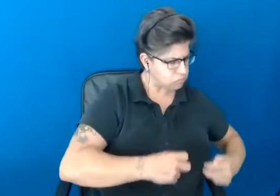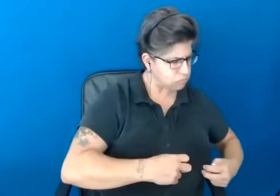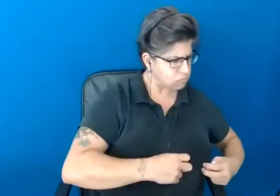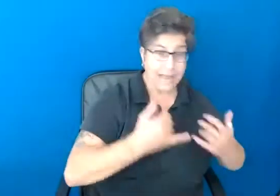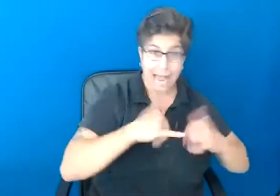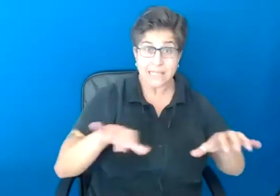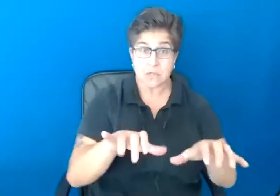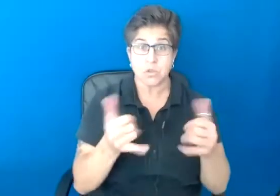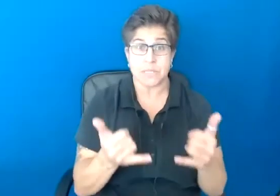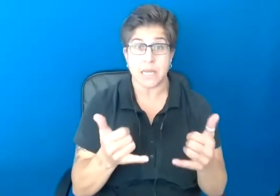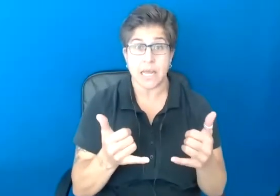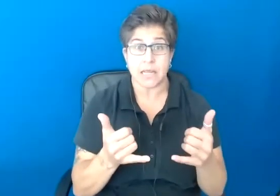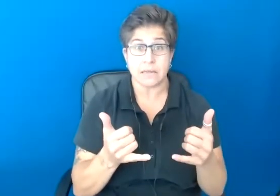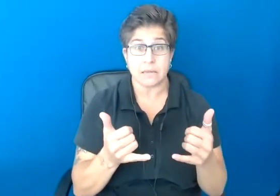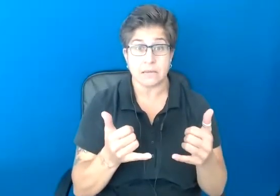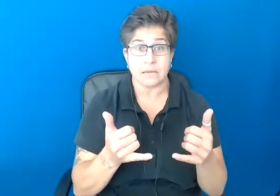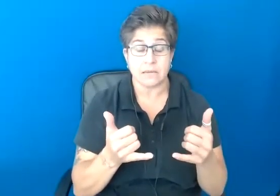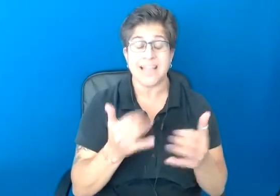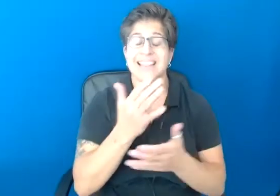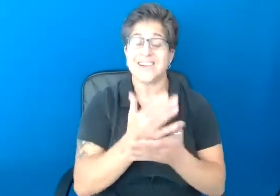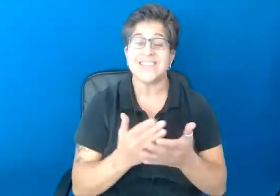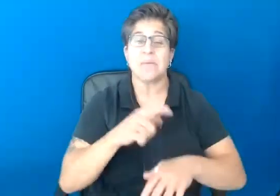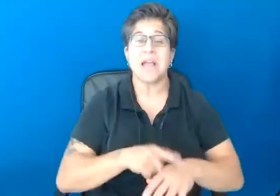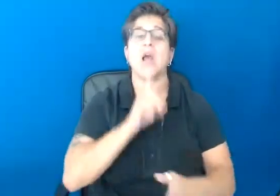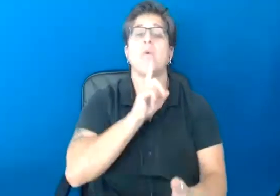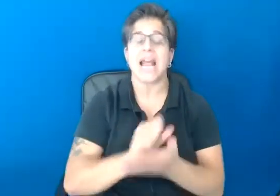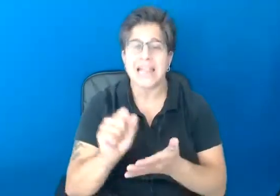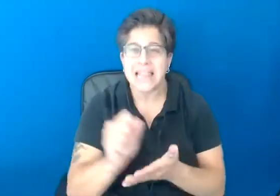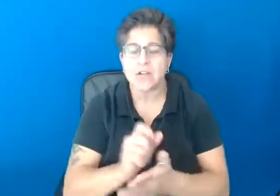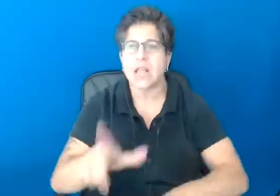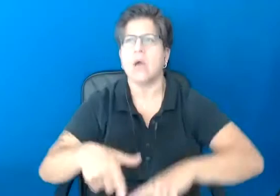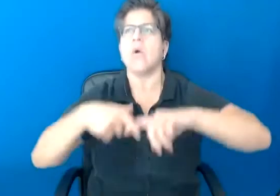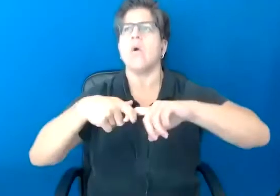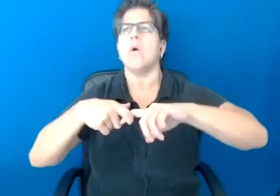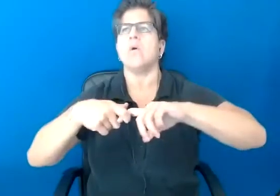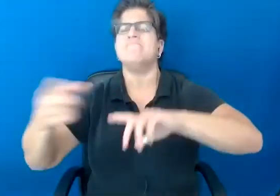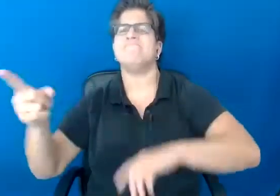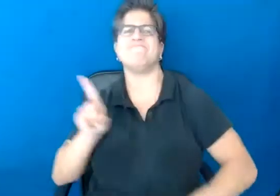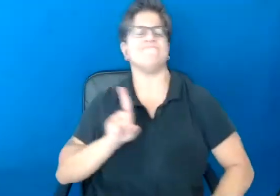think, what's going on with you? What are you doing here? What are you thinking?